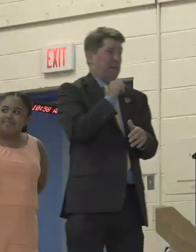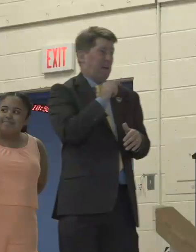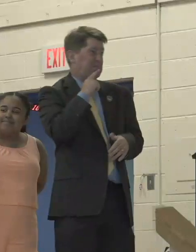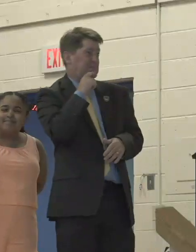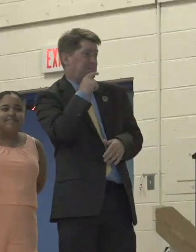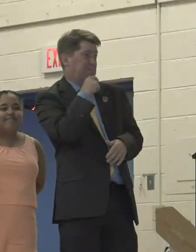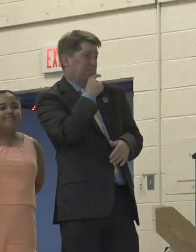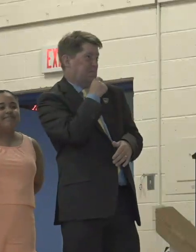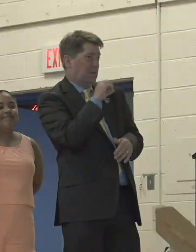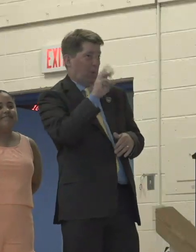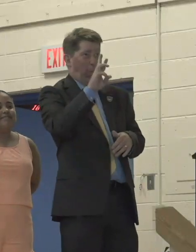This person